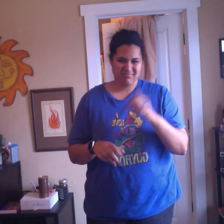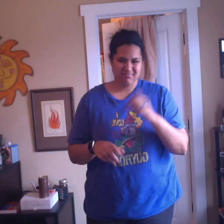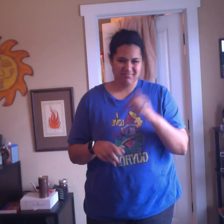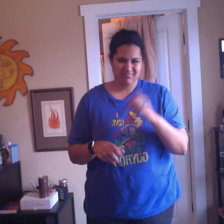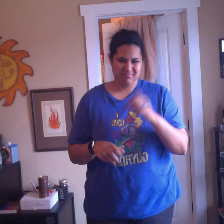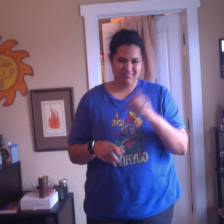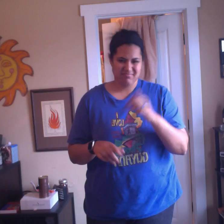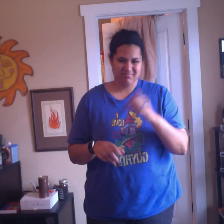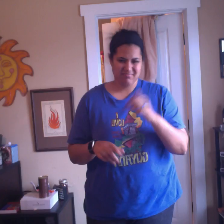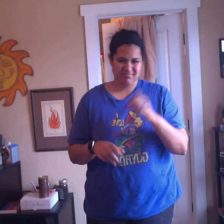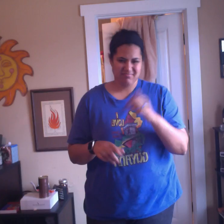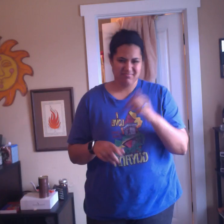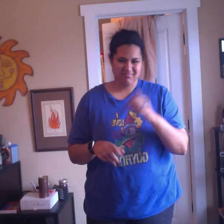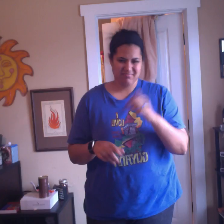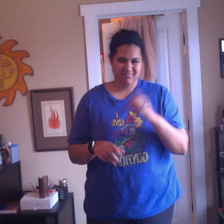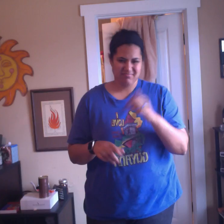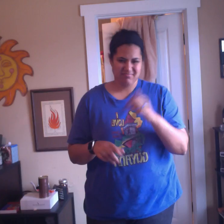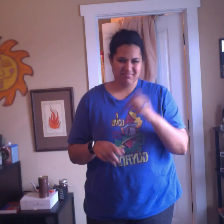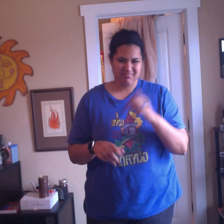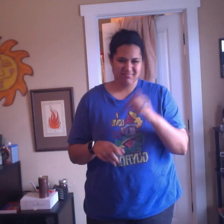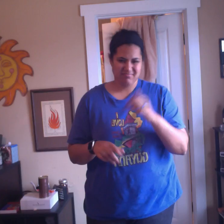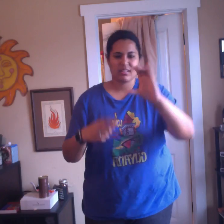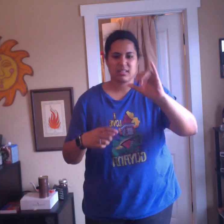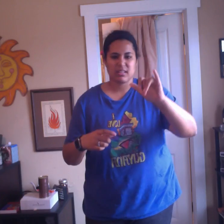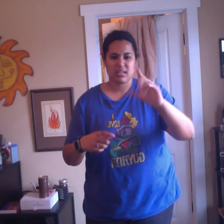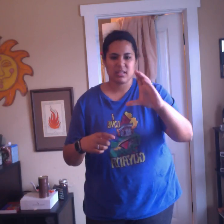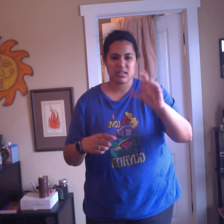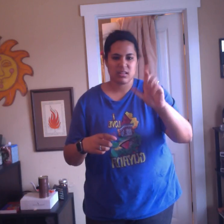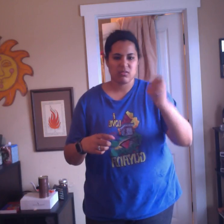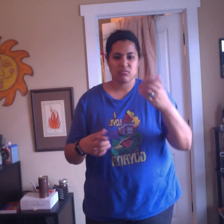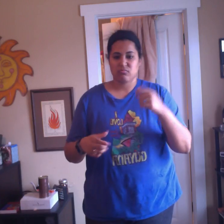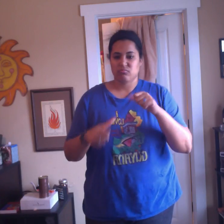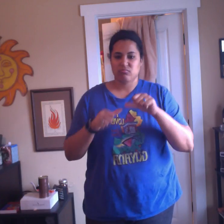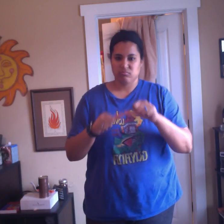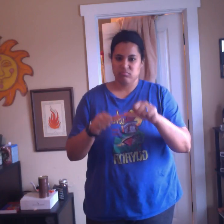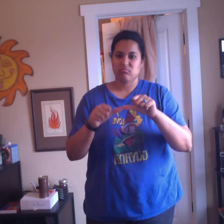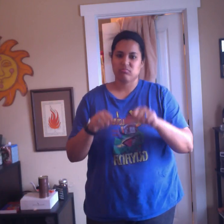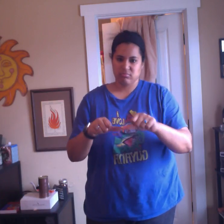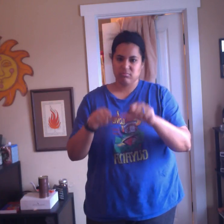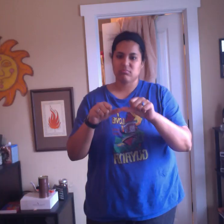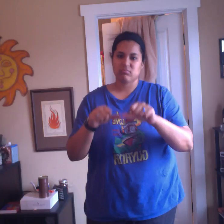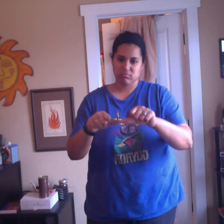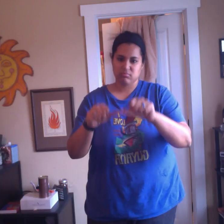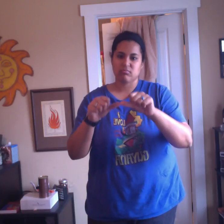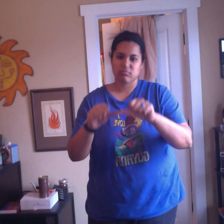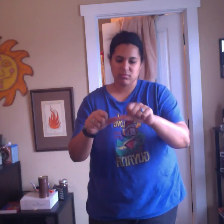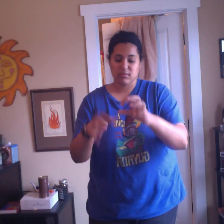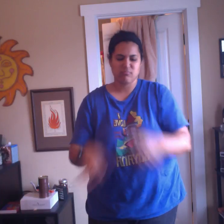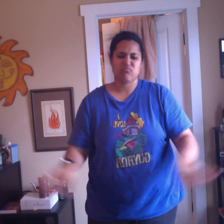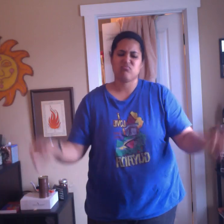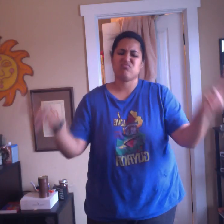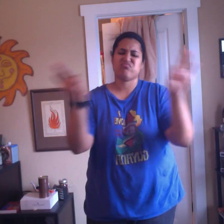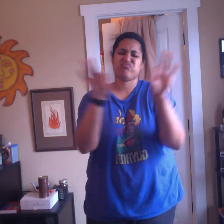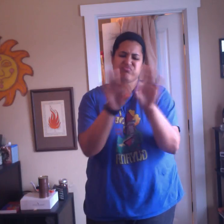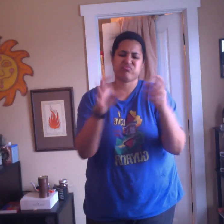is continuous and constantly going on wherever we look. It's an integral part of our lives, and we couldn't do without it. It keeps plants growing, which keeps us